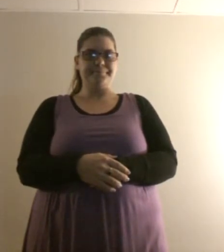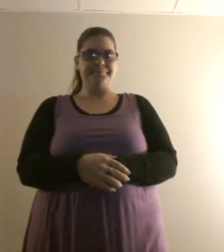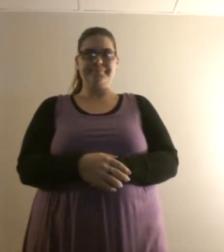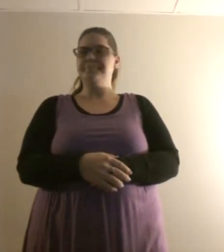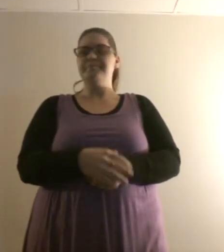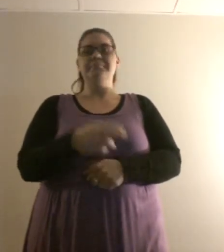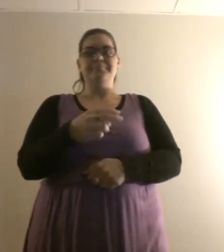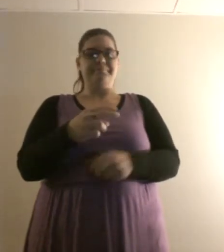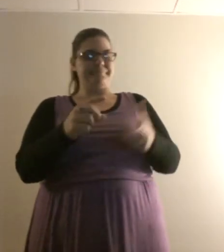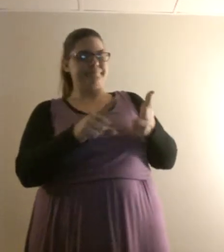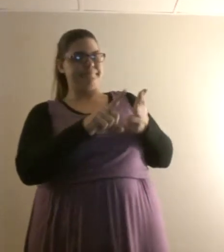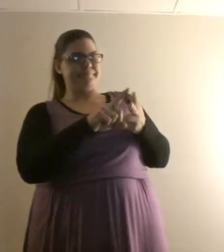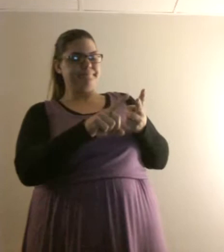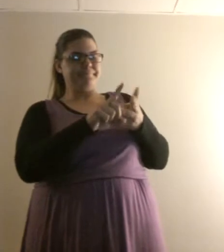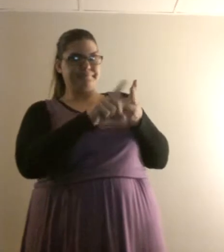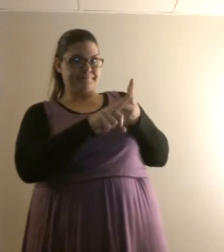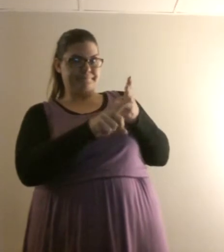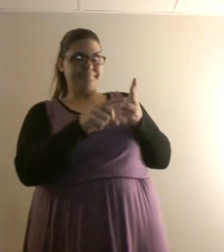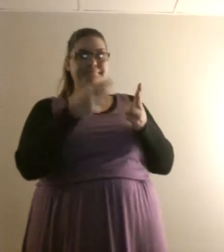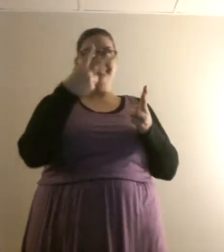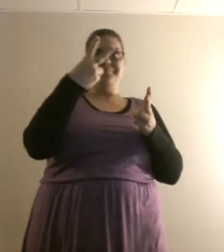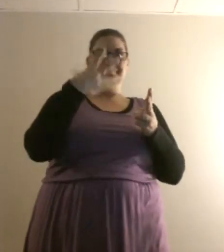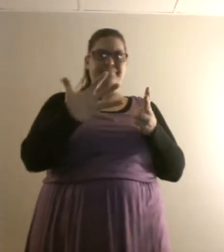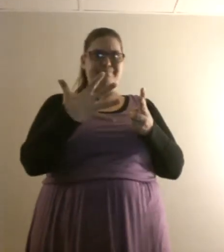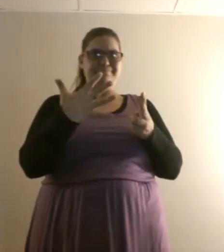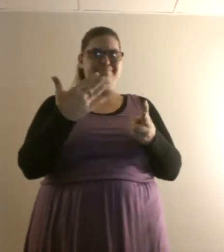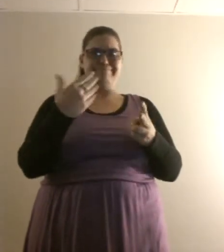two-fifths that are remaining, they didn't know. They were undecided.